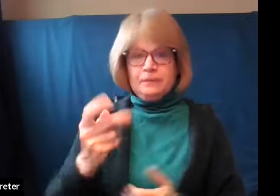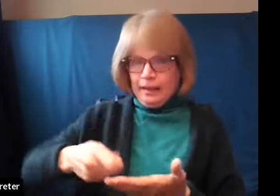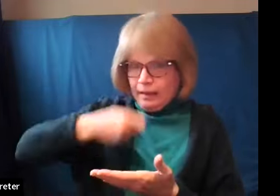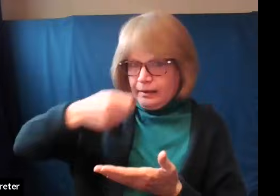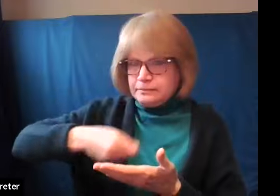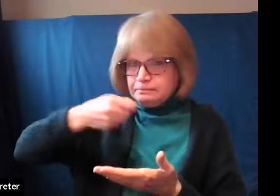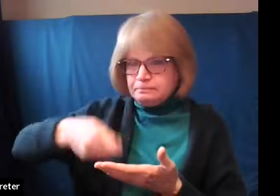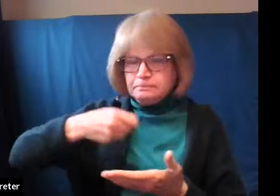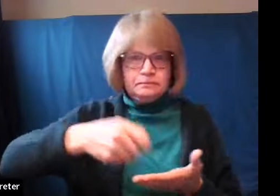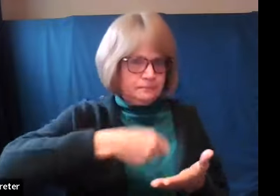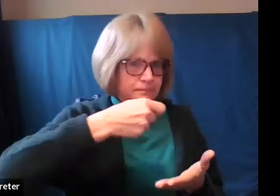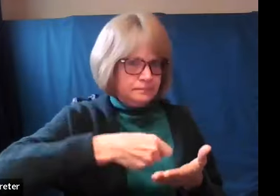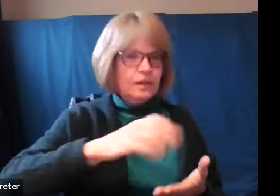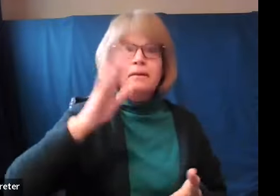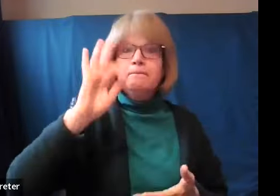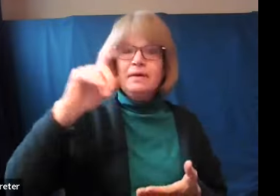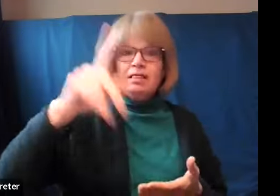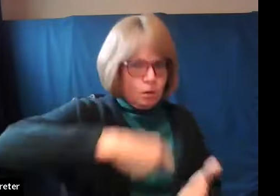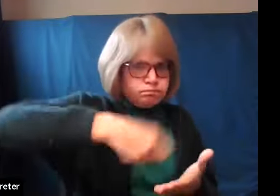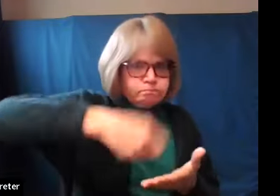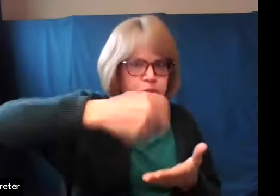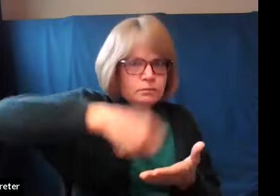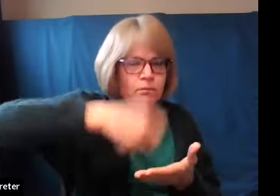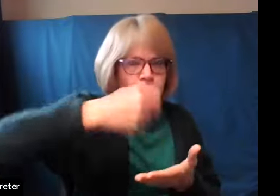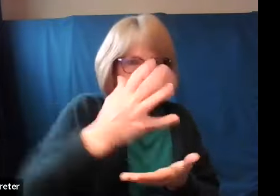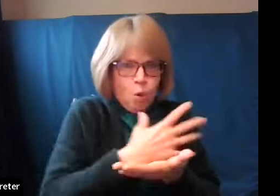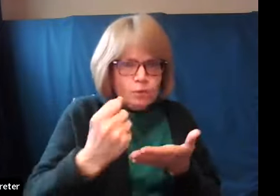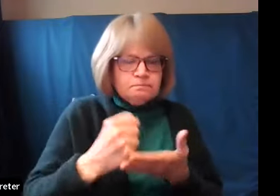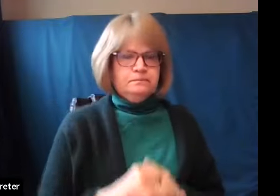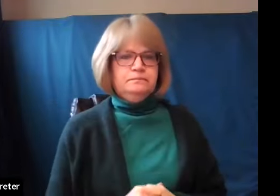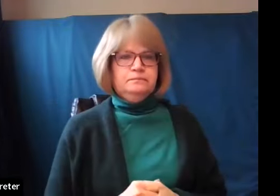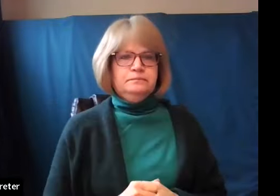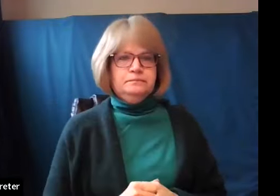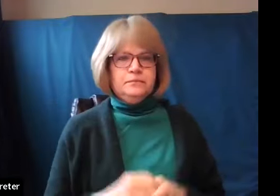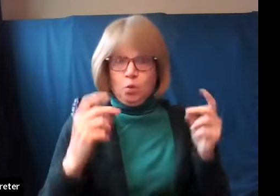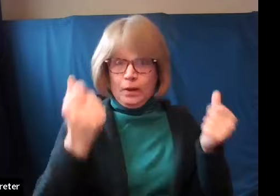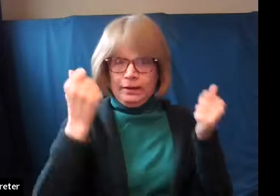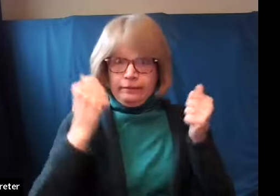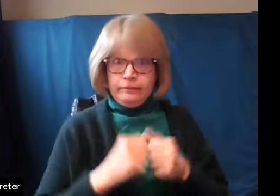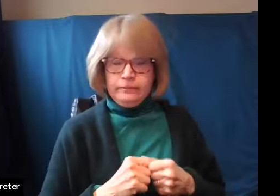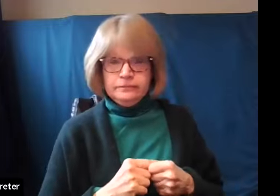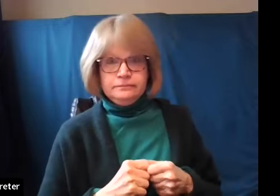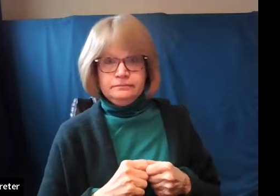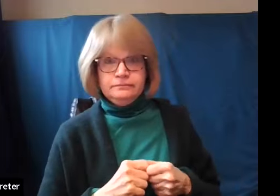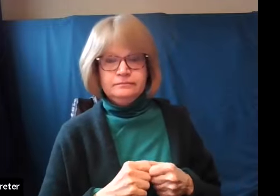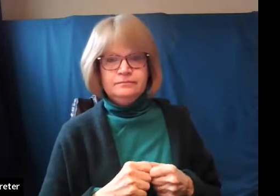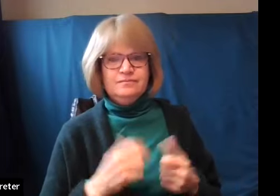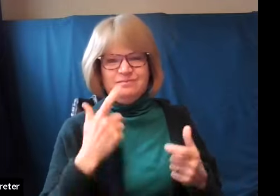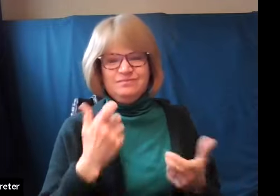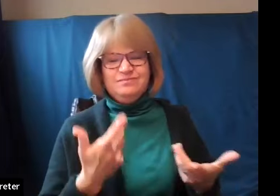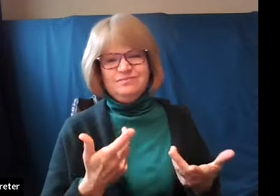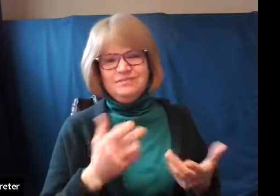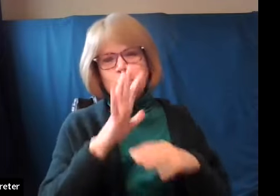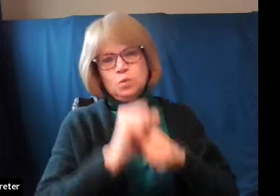silence. Old Billy downed everything in short order, a well-practiced regimen to manage the culinary unpleasantness as quickly